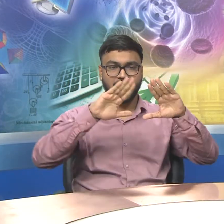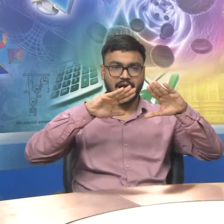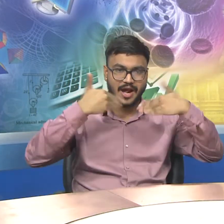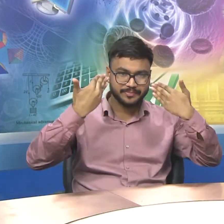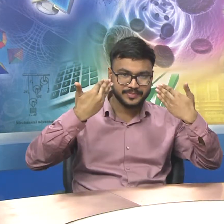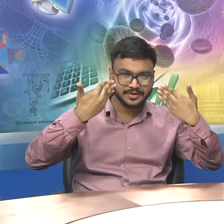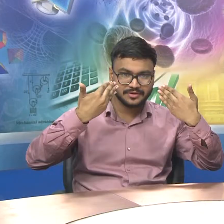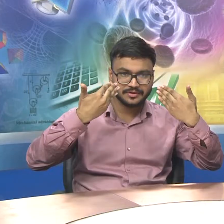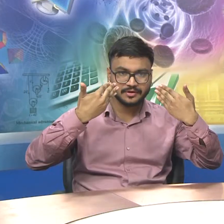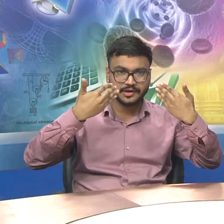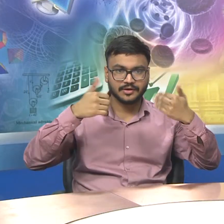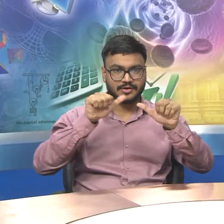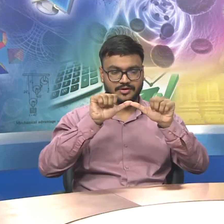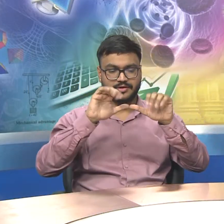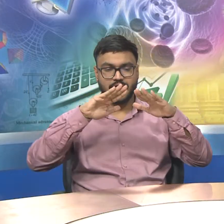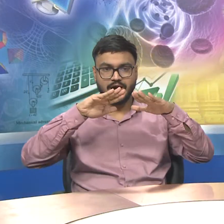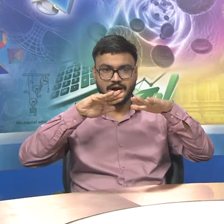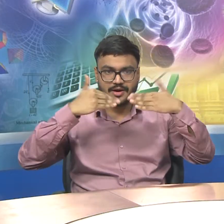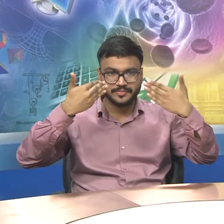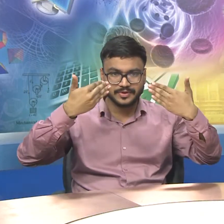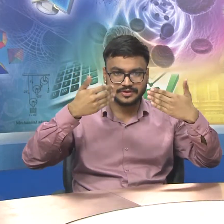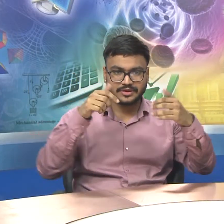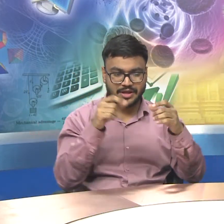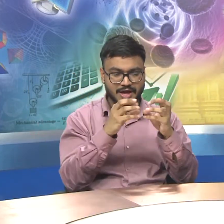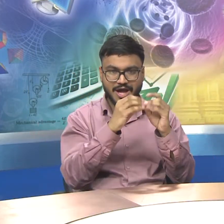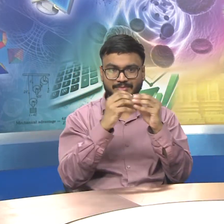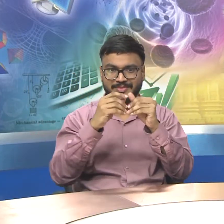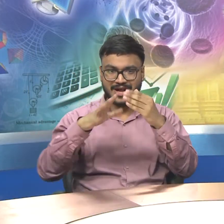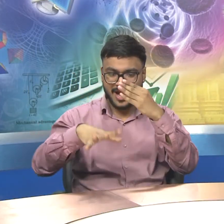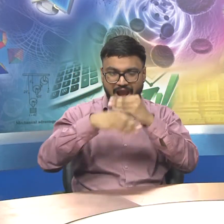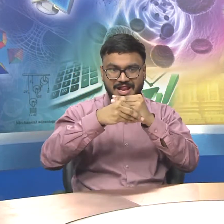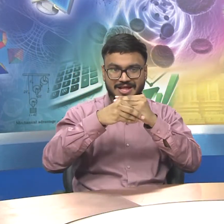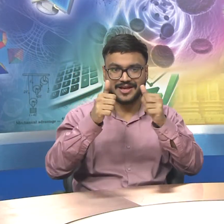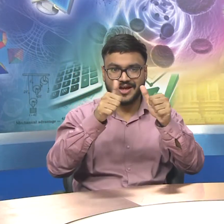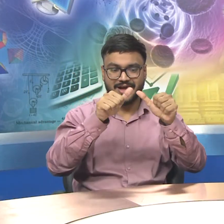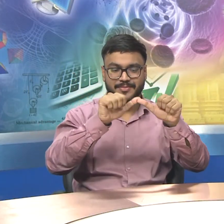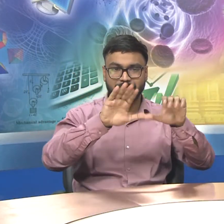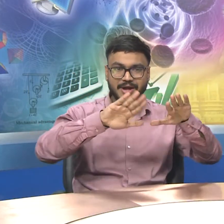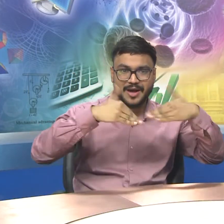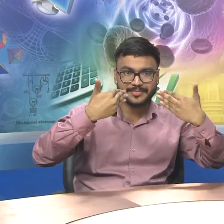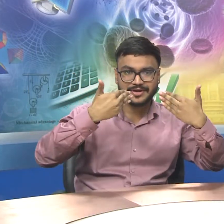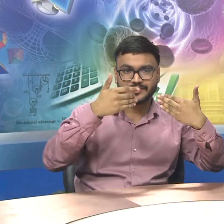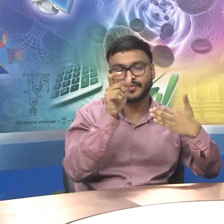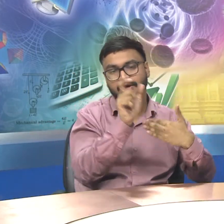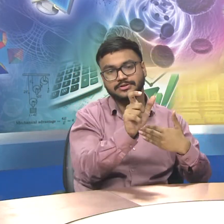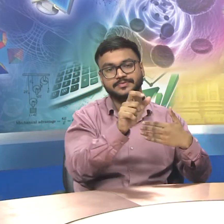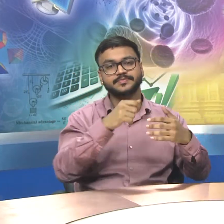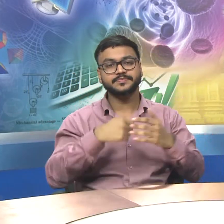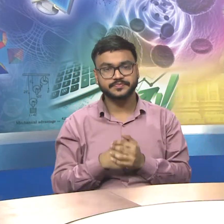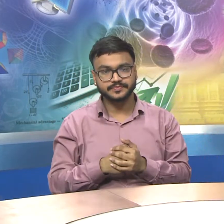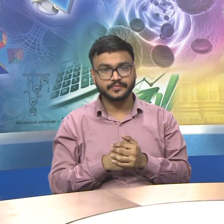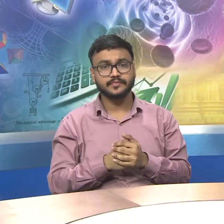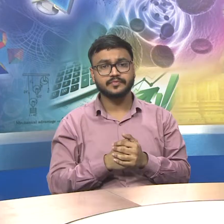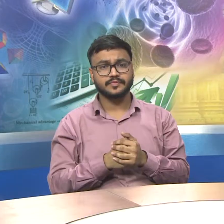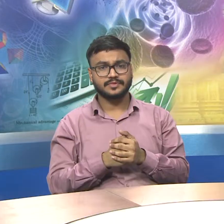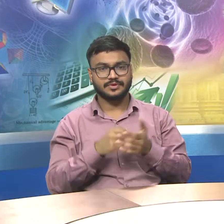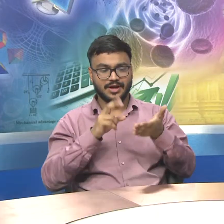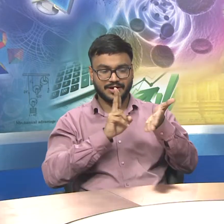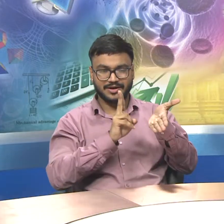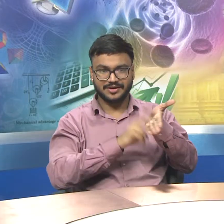First, Amazon. This is the sign for Amazon. At first we use the initial of